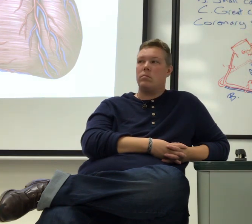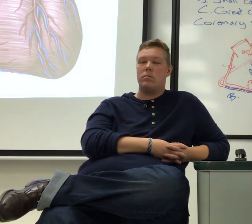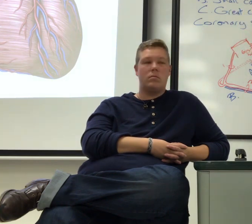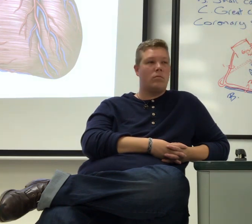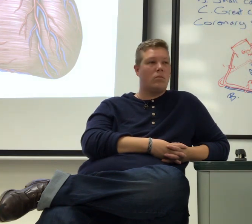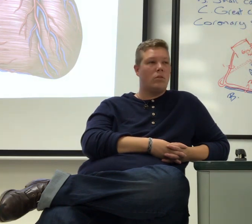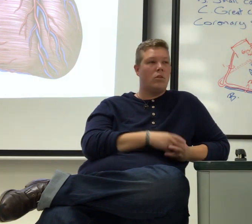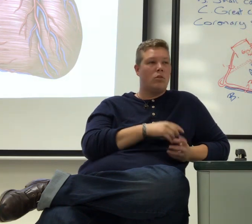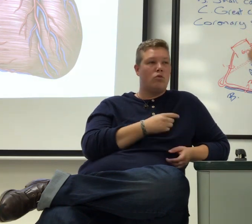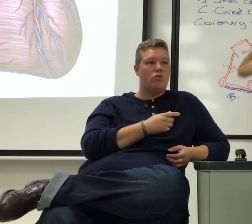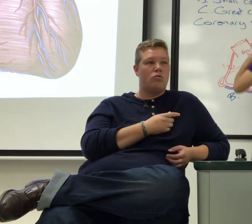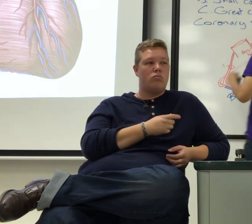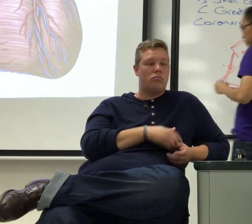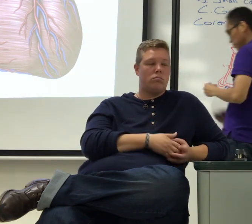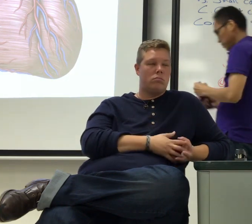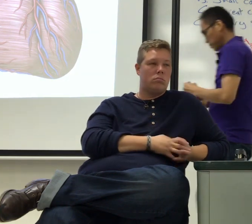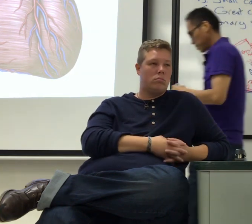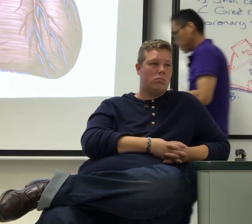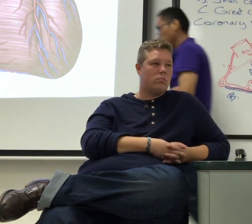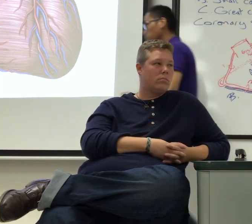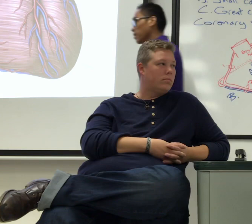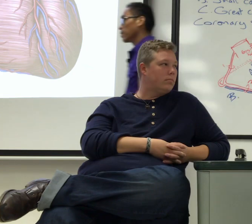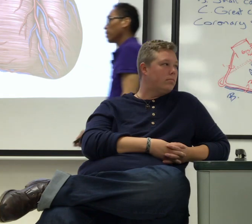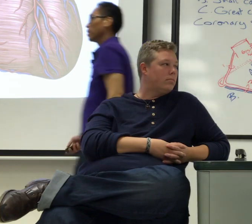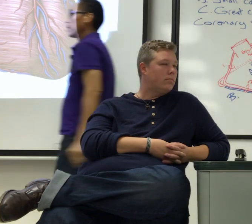cardiac vein.